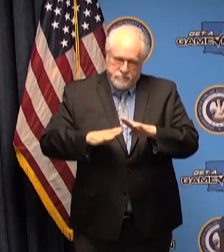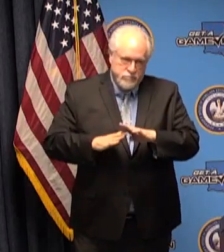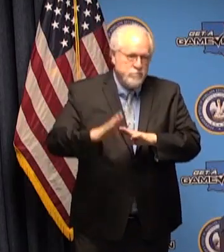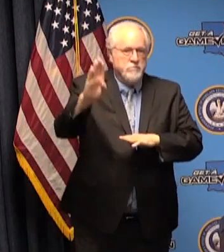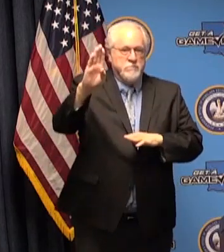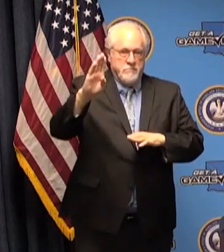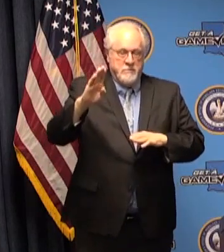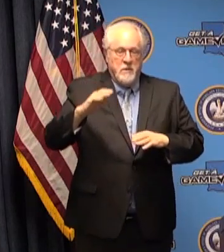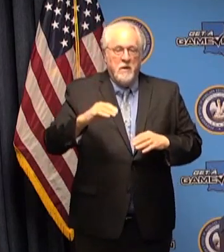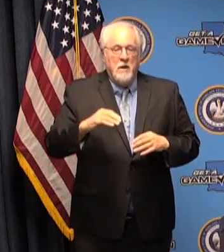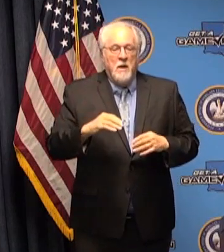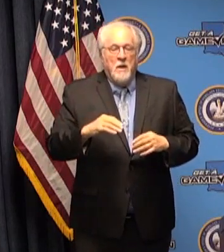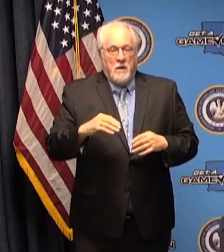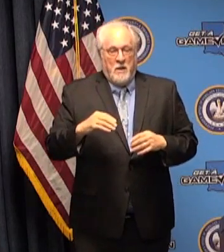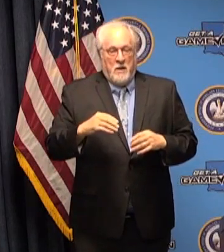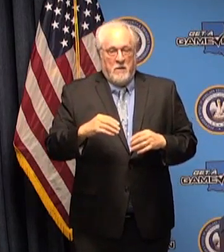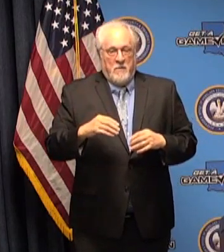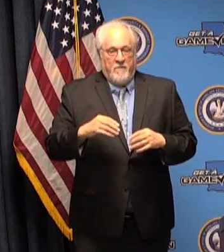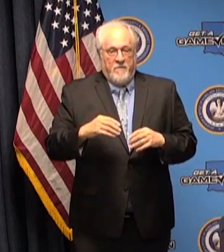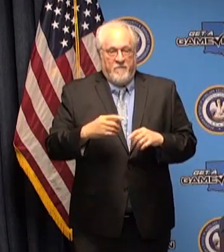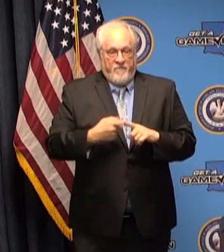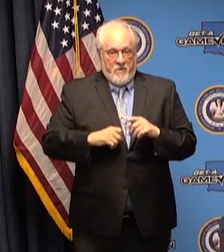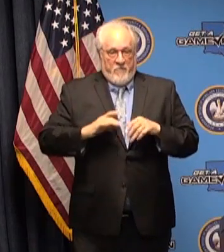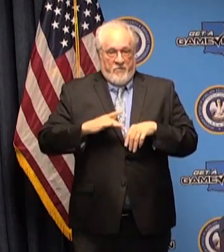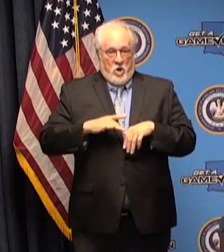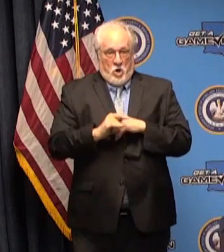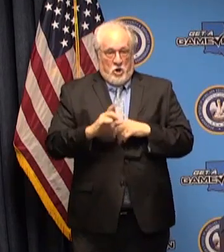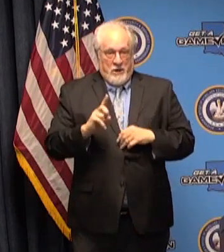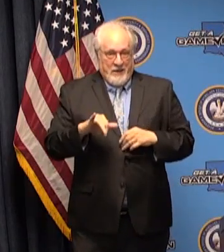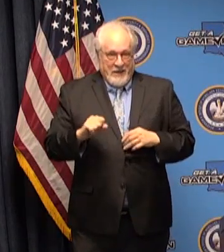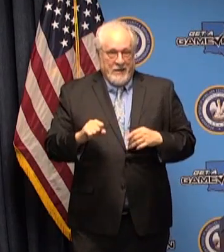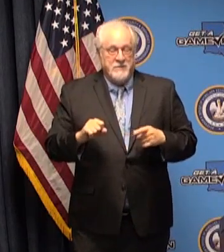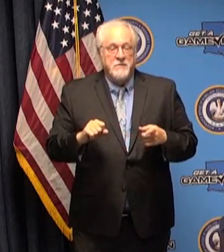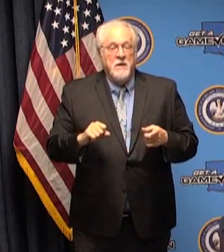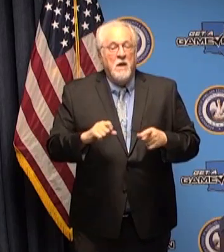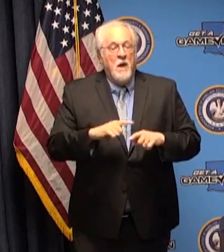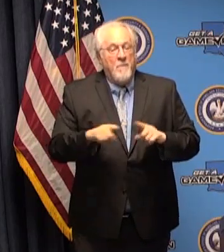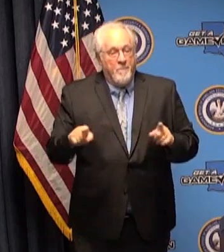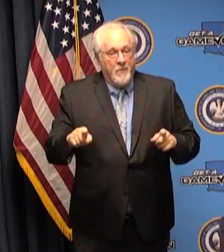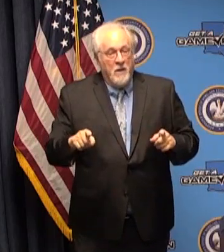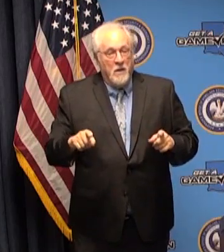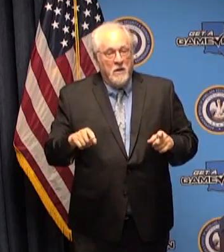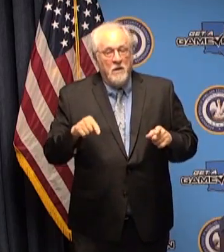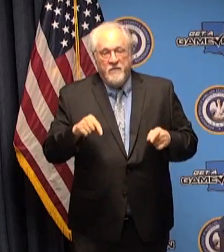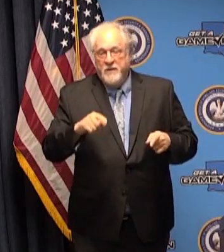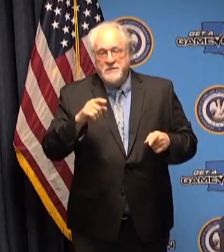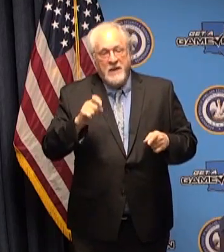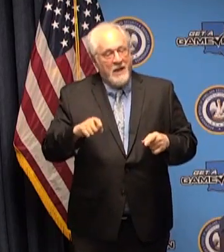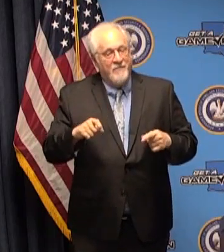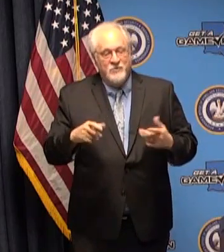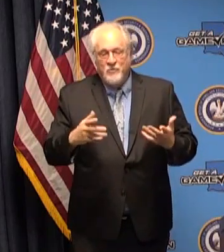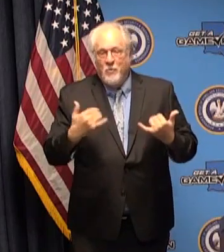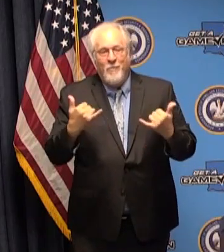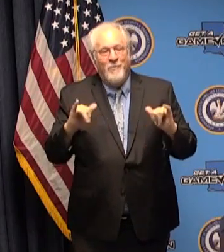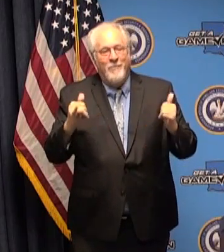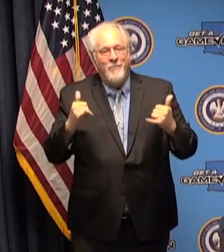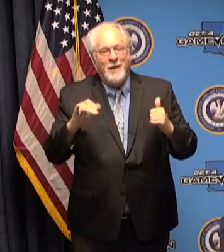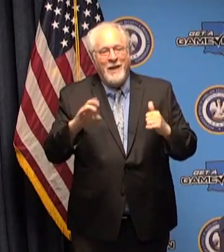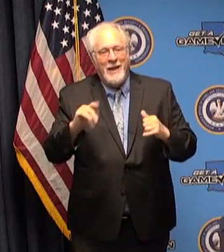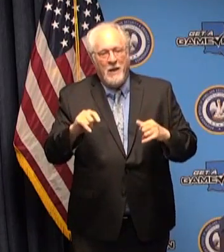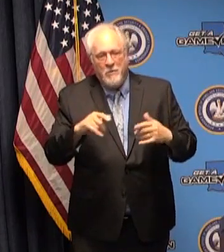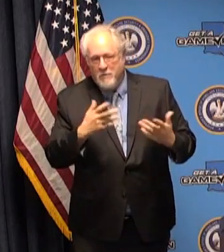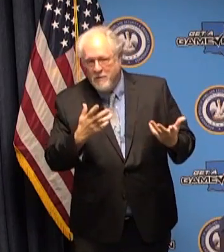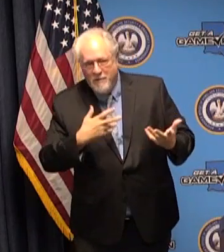up considerably since our early efforts. But I think this is going to have to play out before we